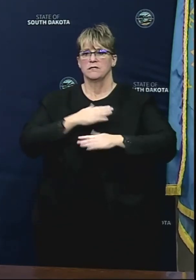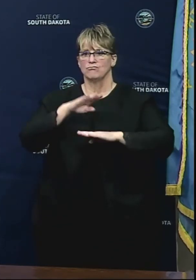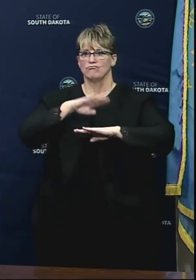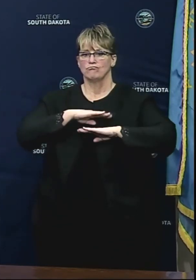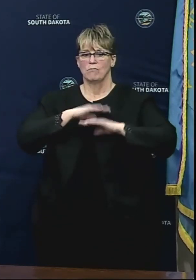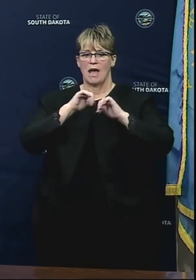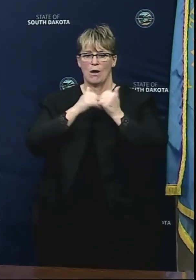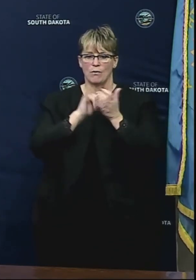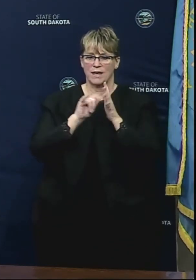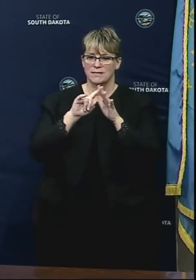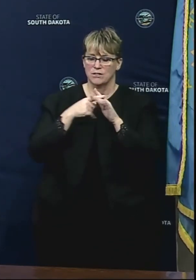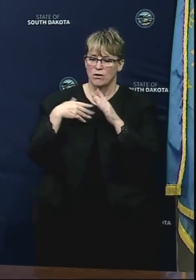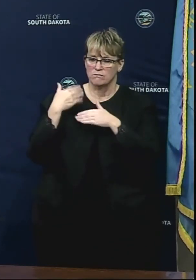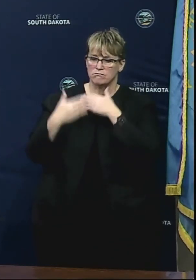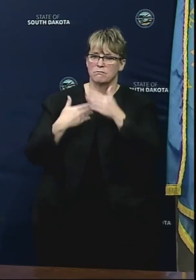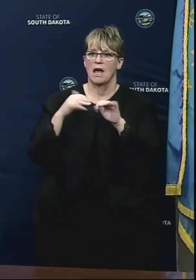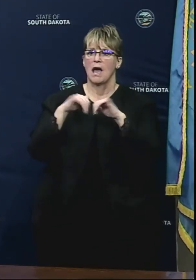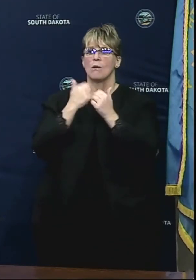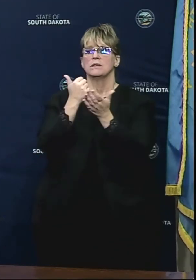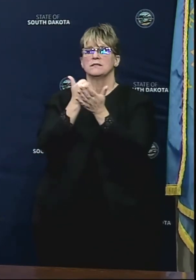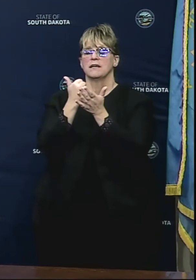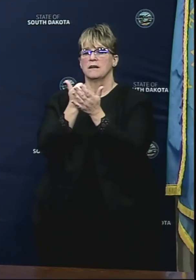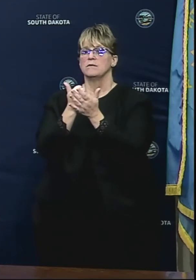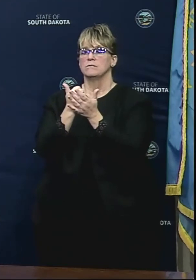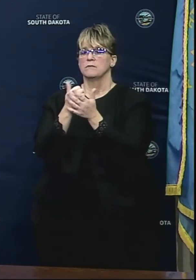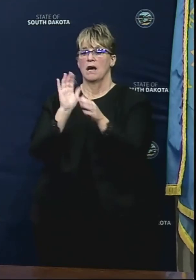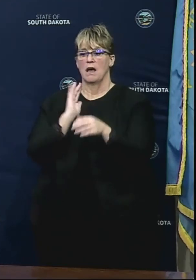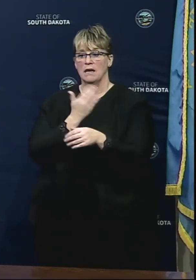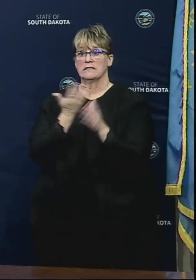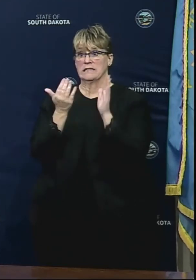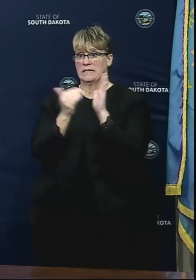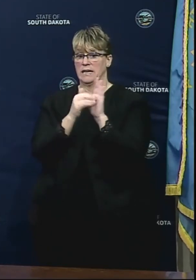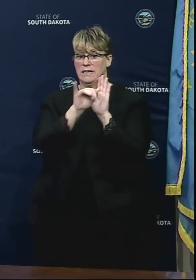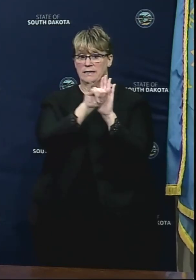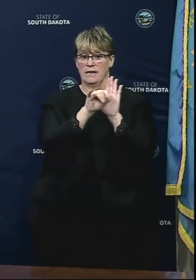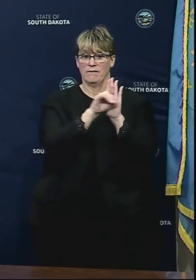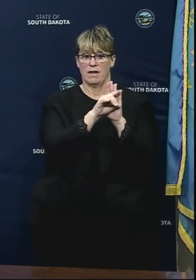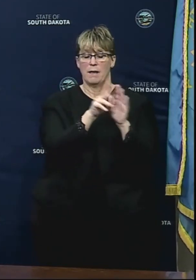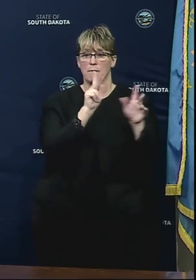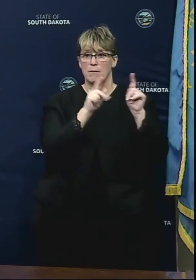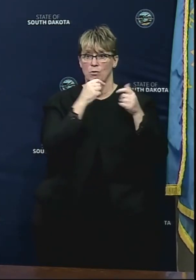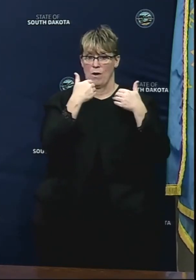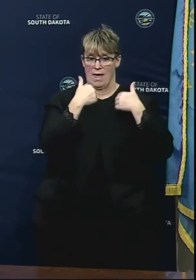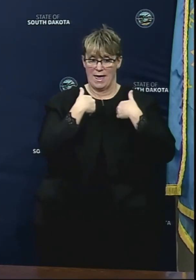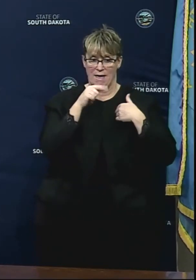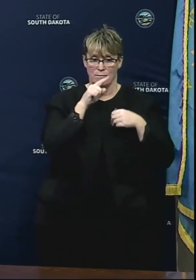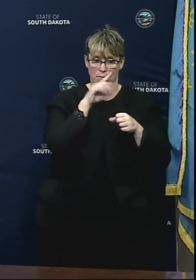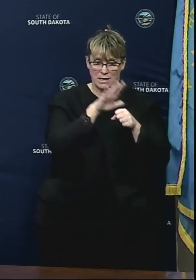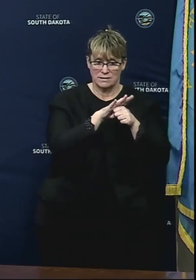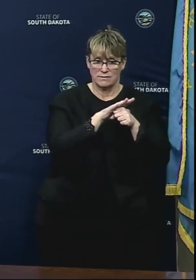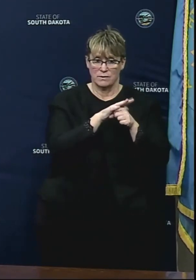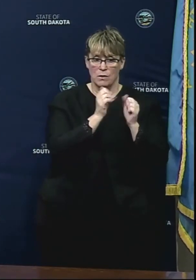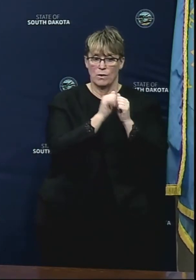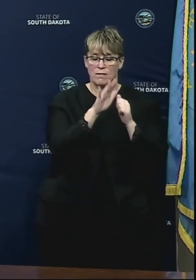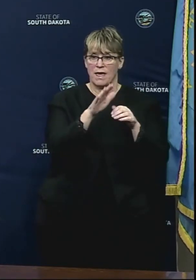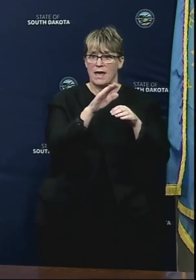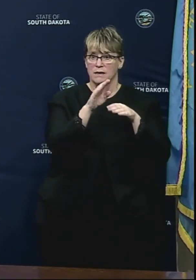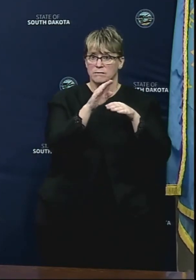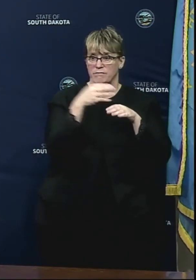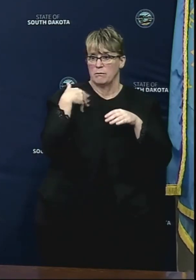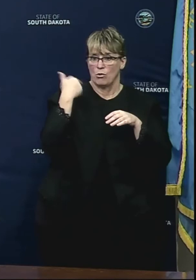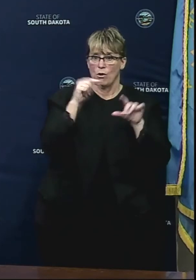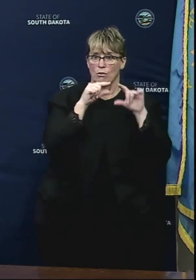rolled out and how that has helped us, again, identify positive people within that particular employer